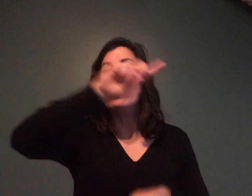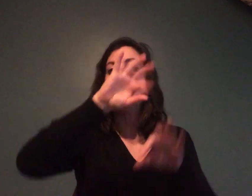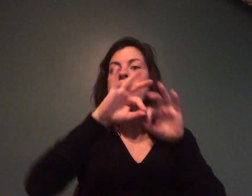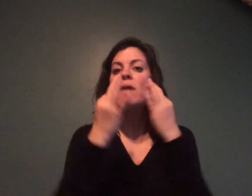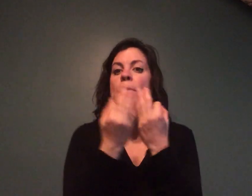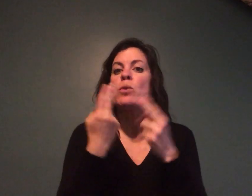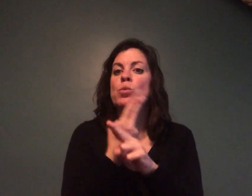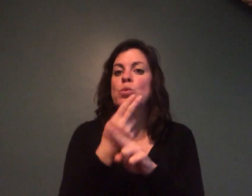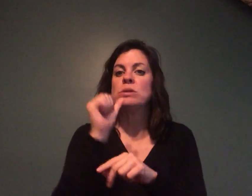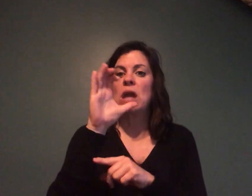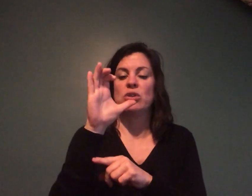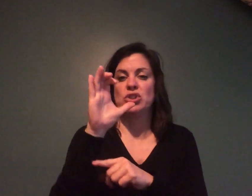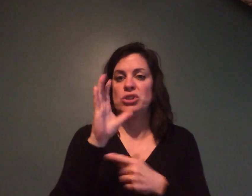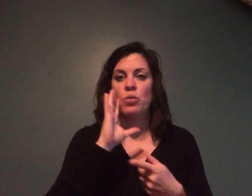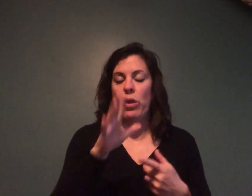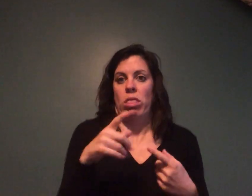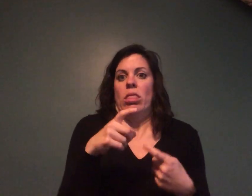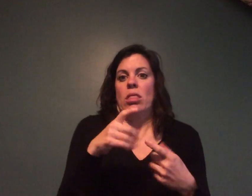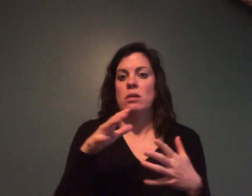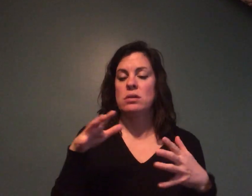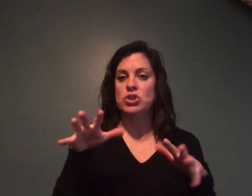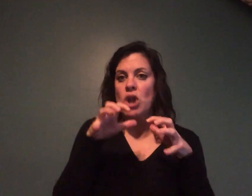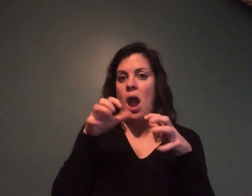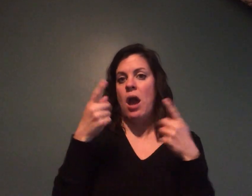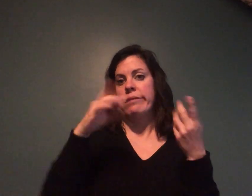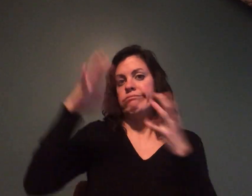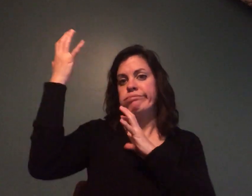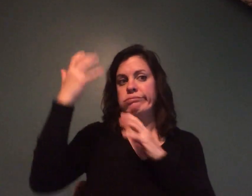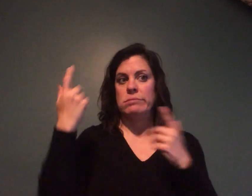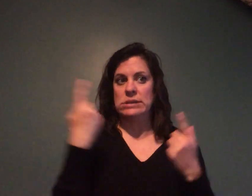this little box and lock the little box,